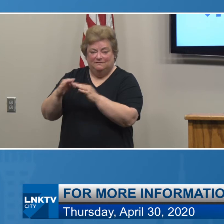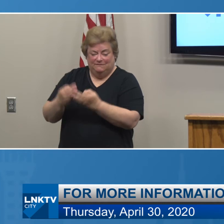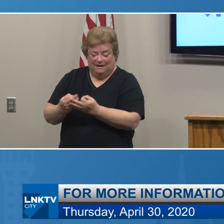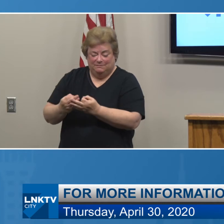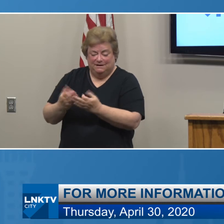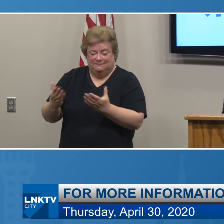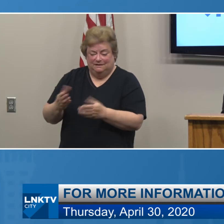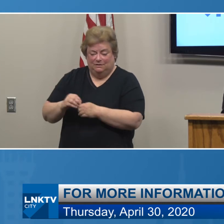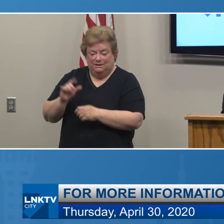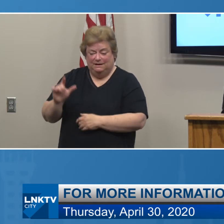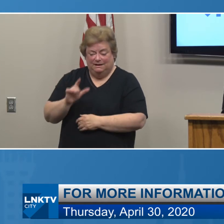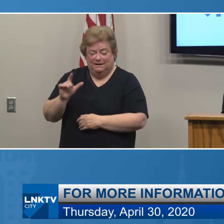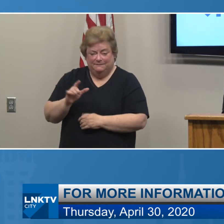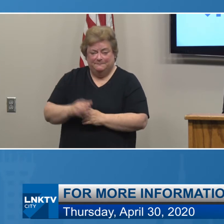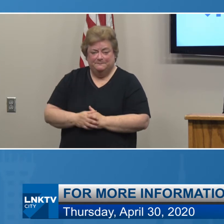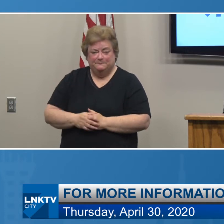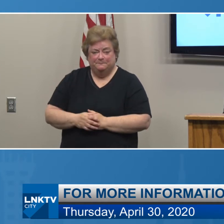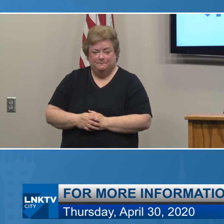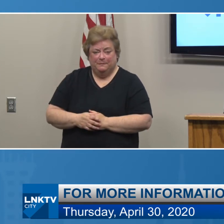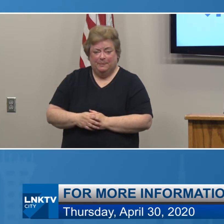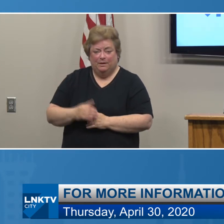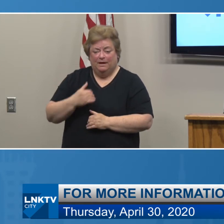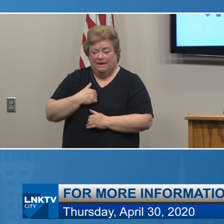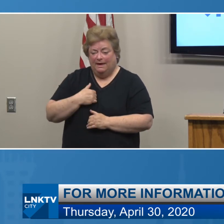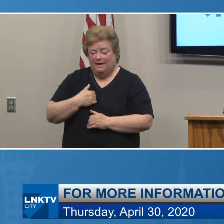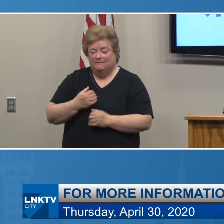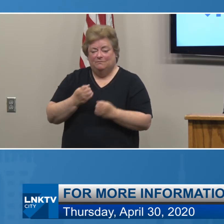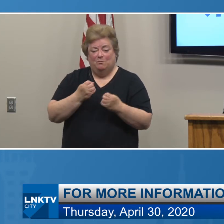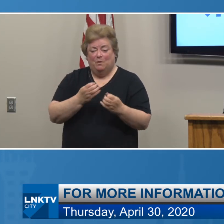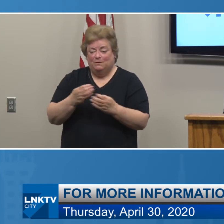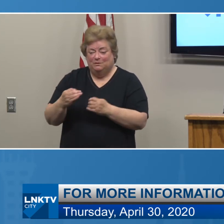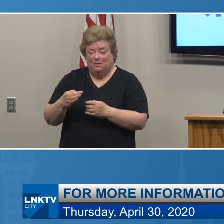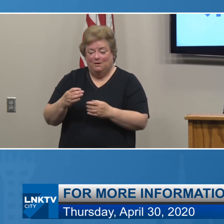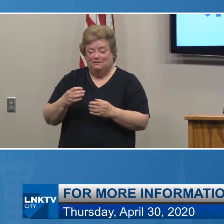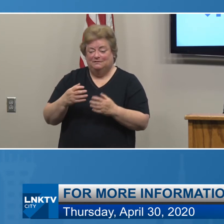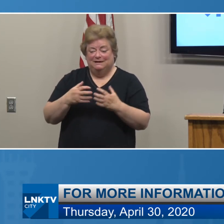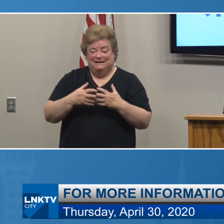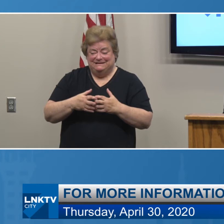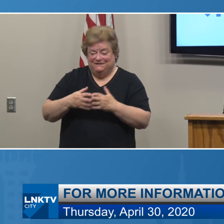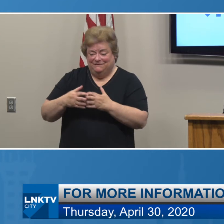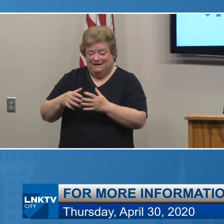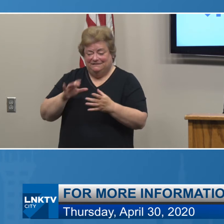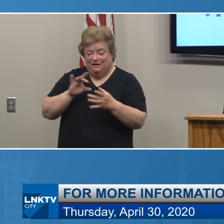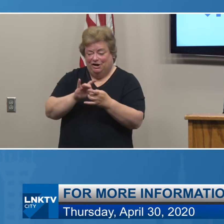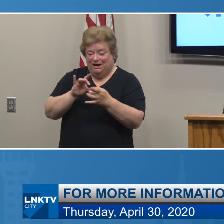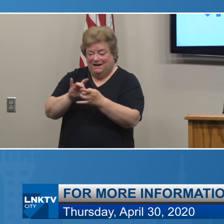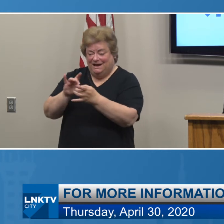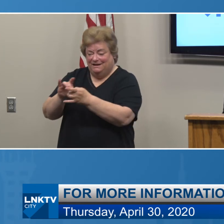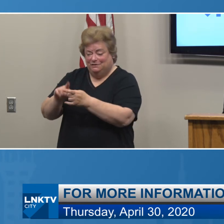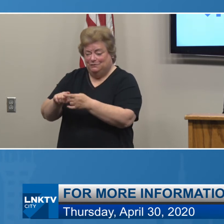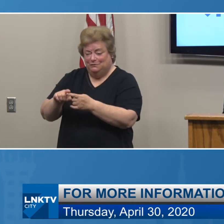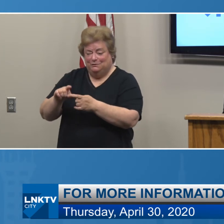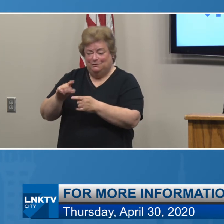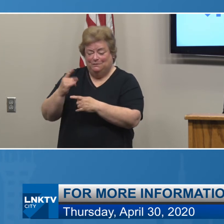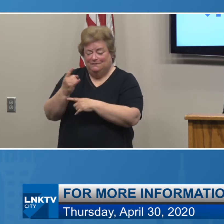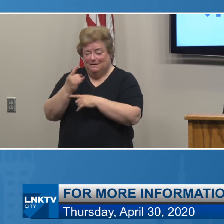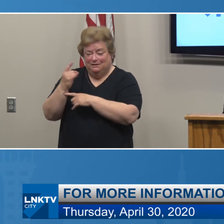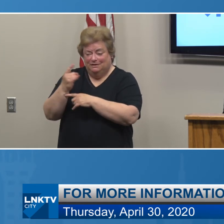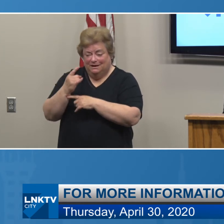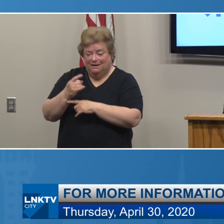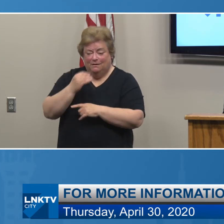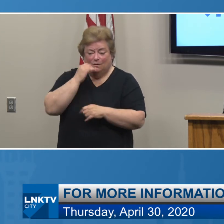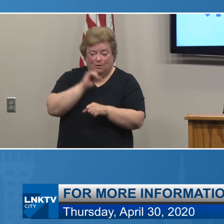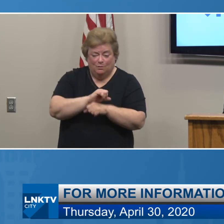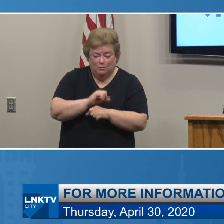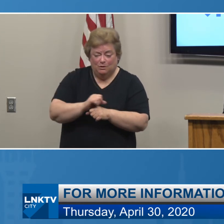Lincoln. We often have multiple devices connected to the internet at the same time, doing work, homework, Zoom